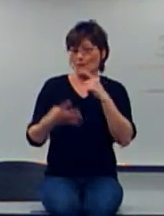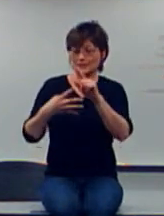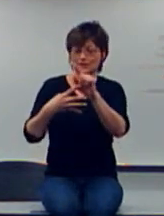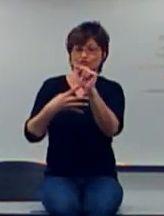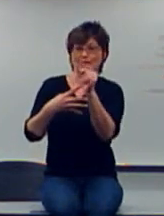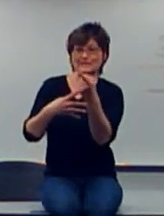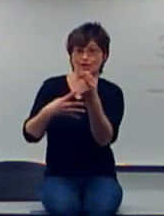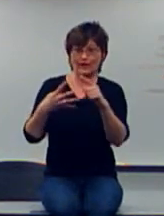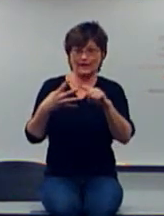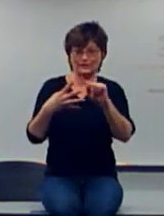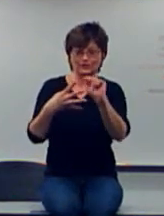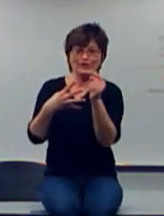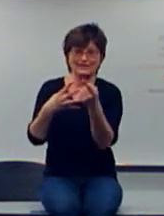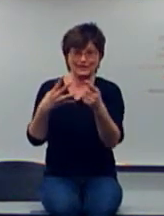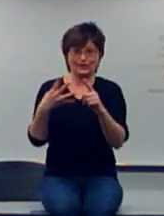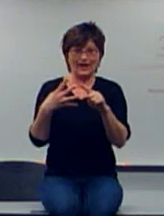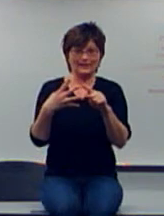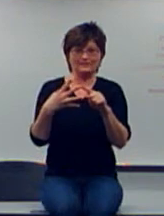So that's my suggestion, is to transliterate,